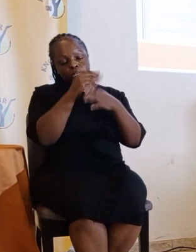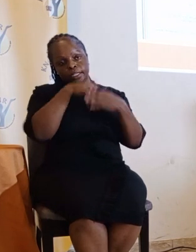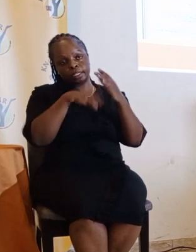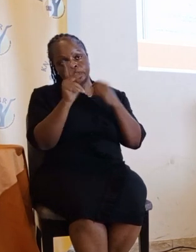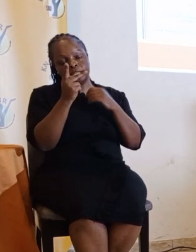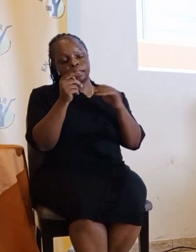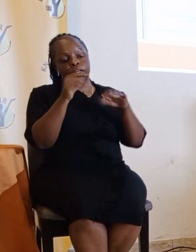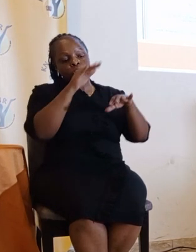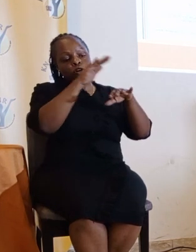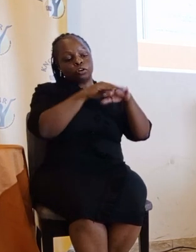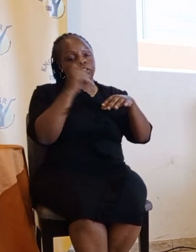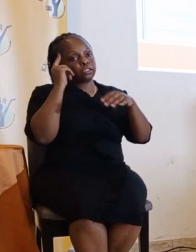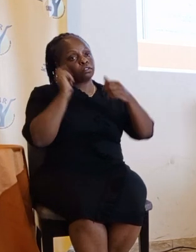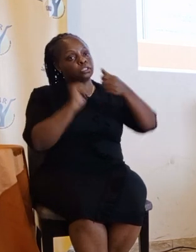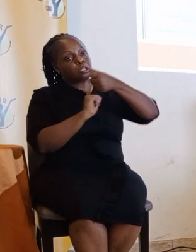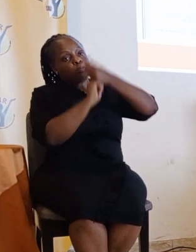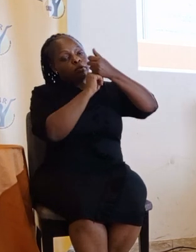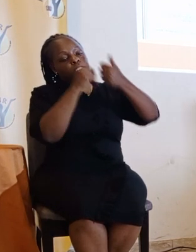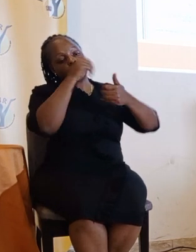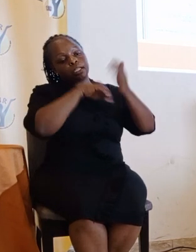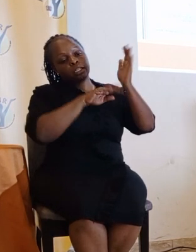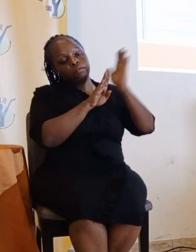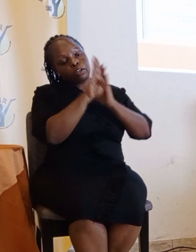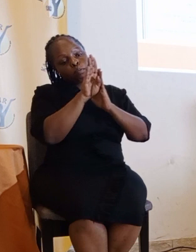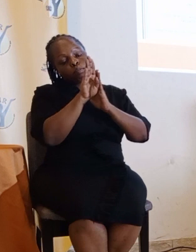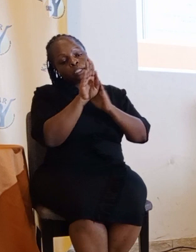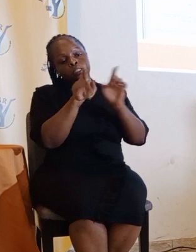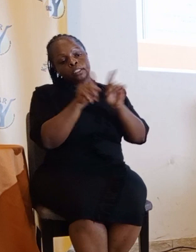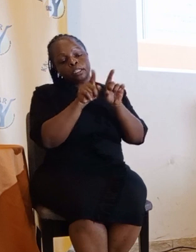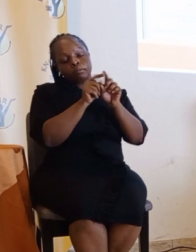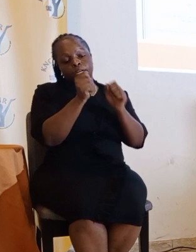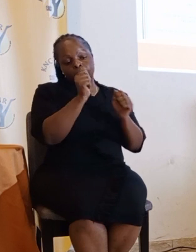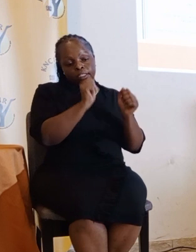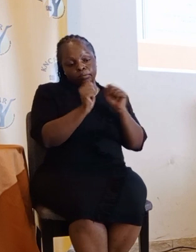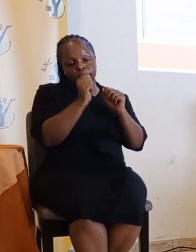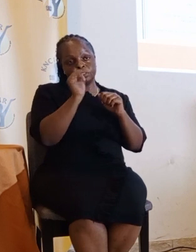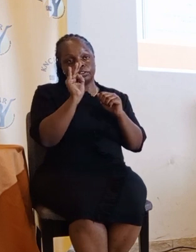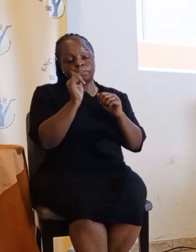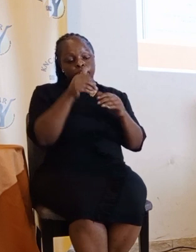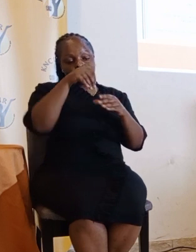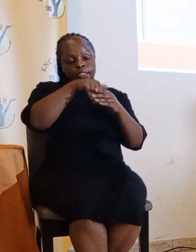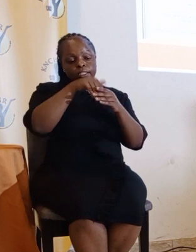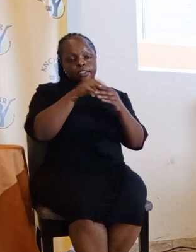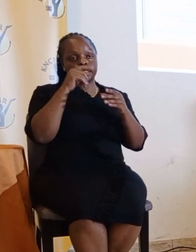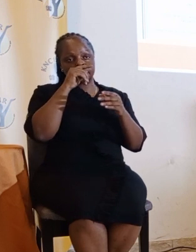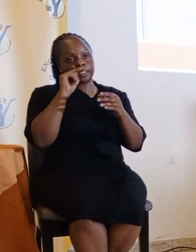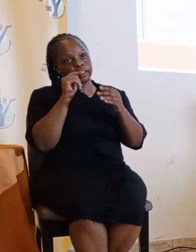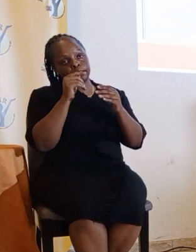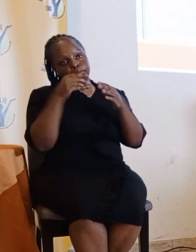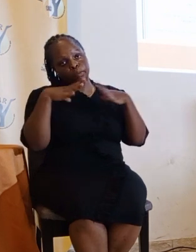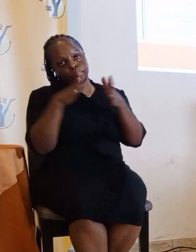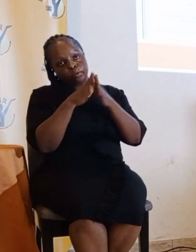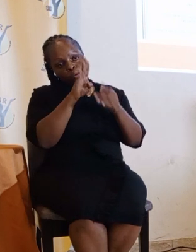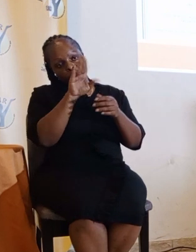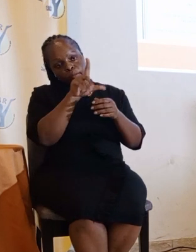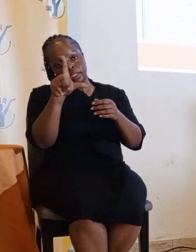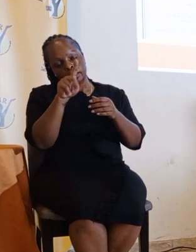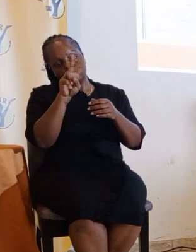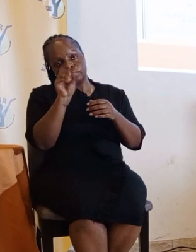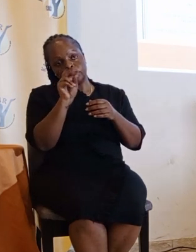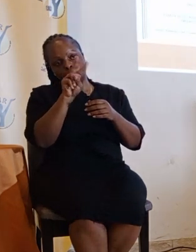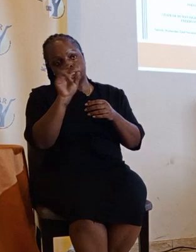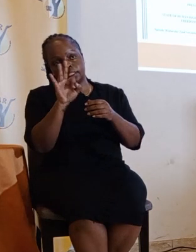and calls for support in the development and enactment of the Intersex Persons Bill 2023 so as